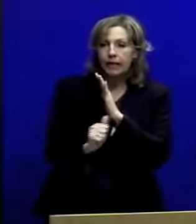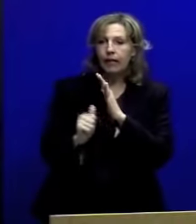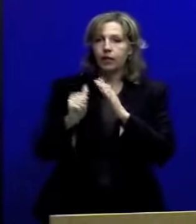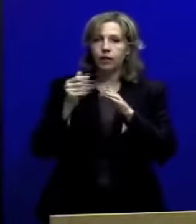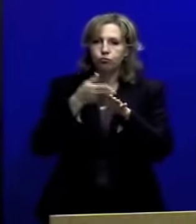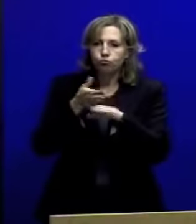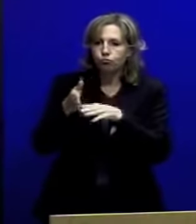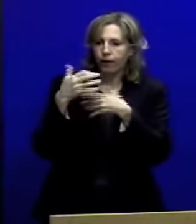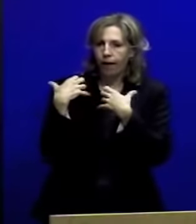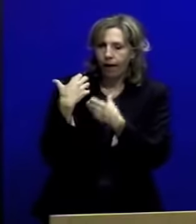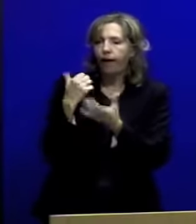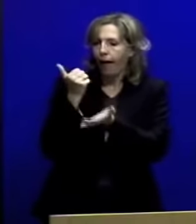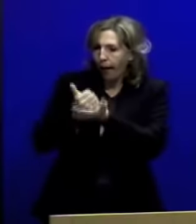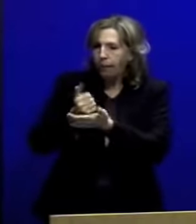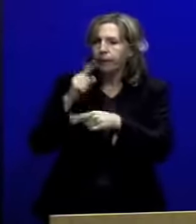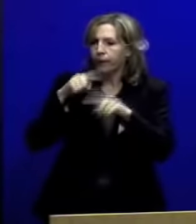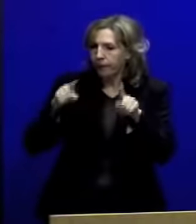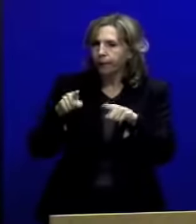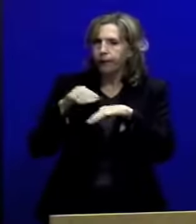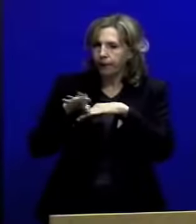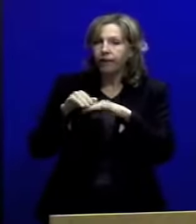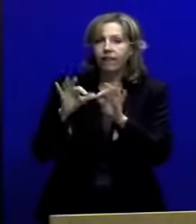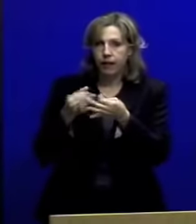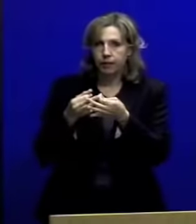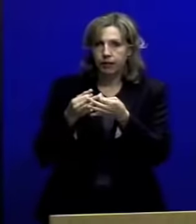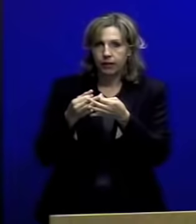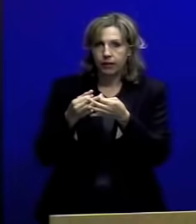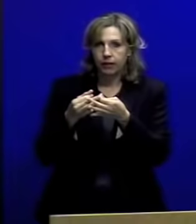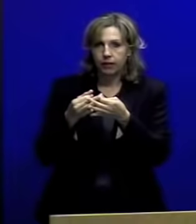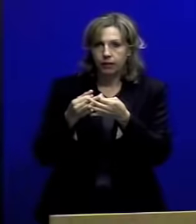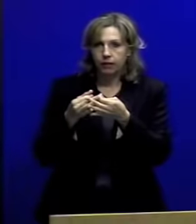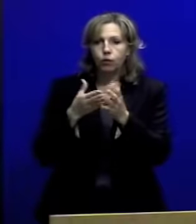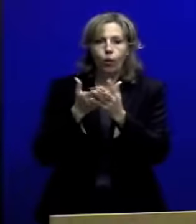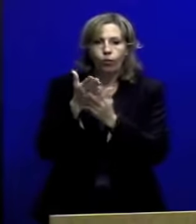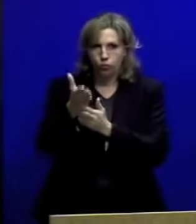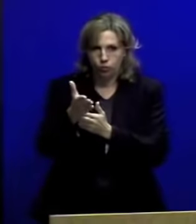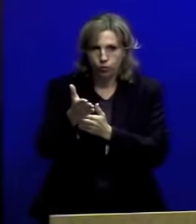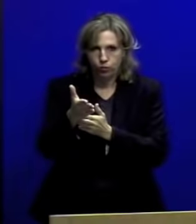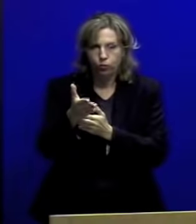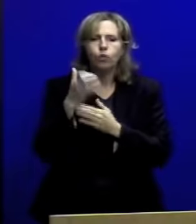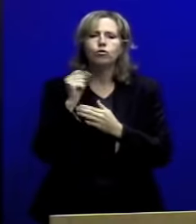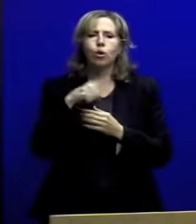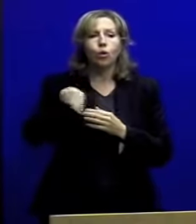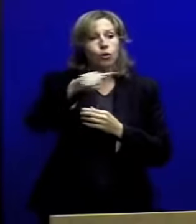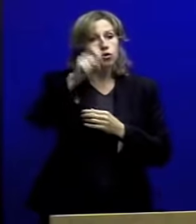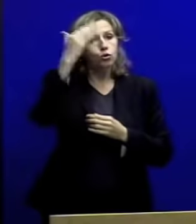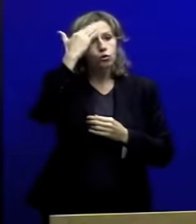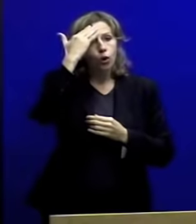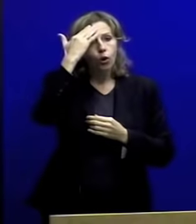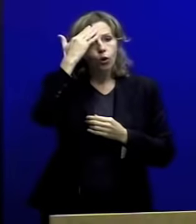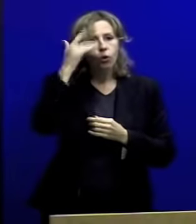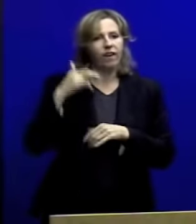that's what I want you to know about, what is available to you and people you know who may need this.